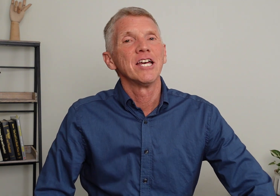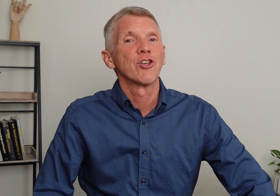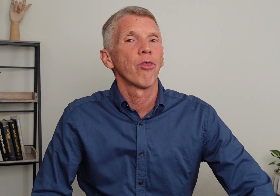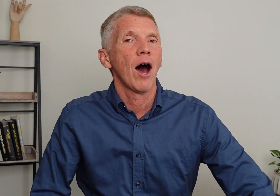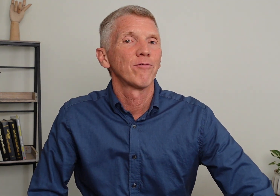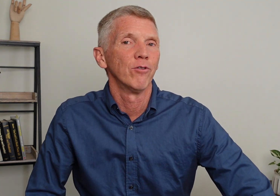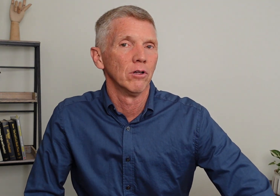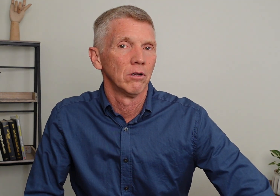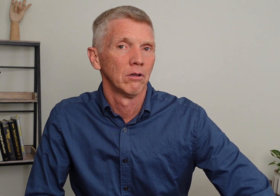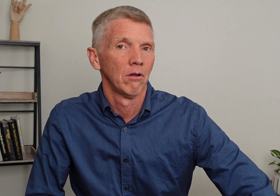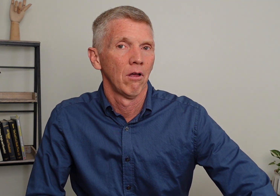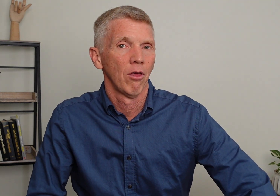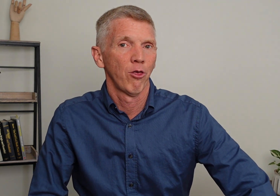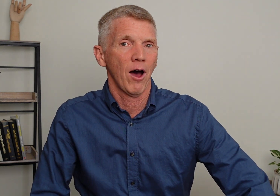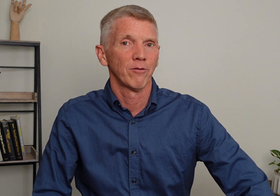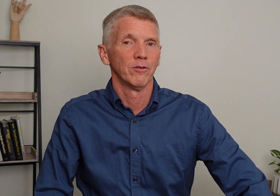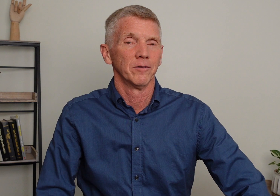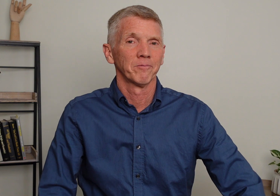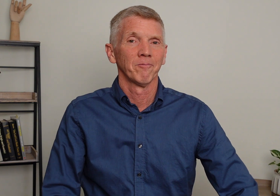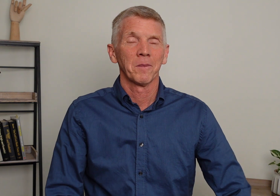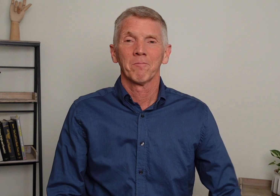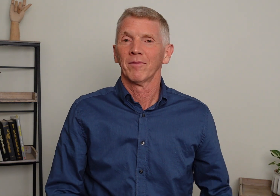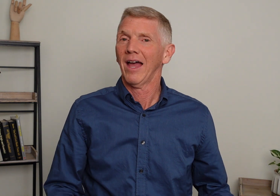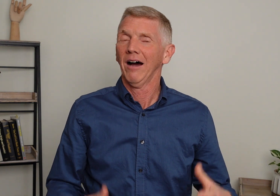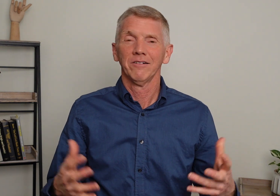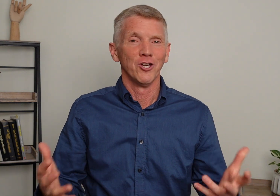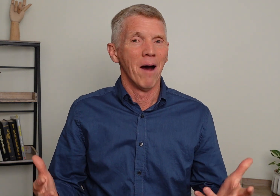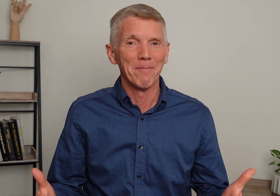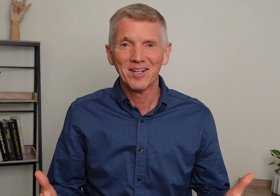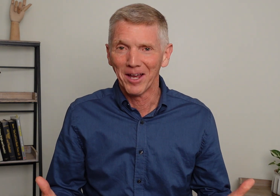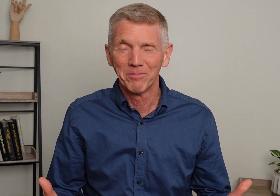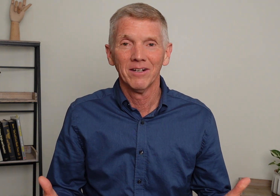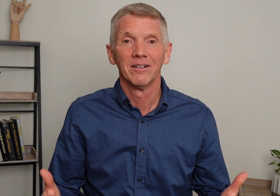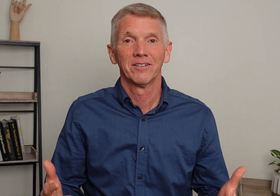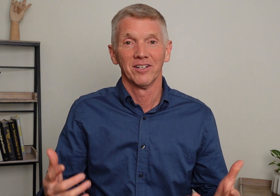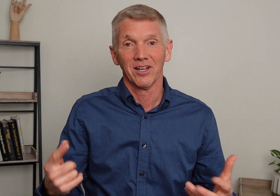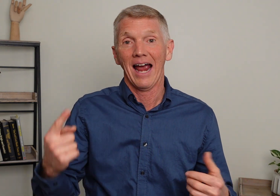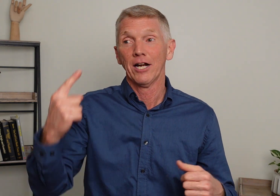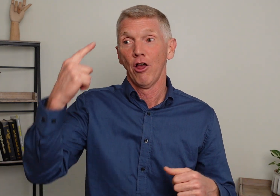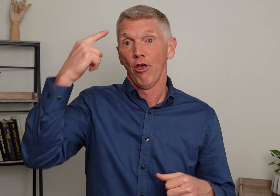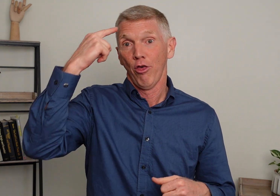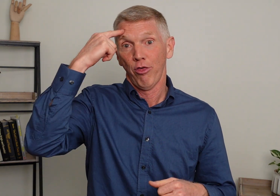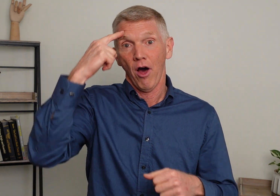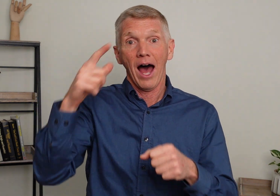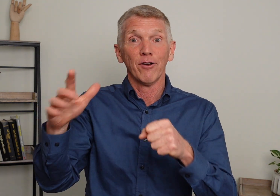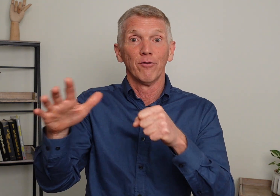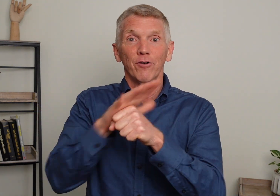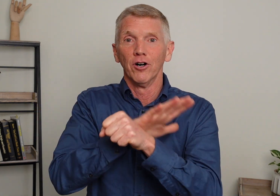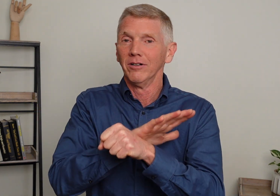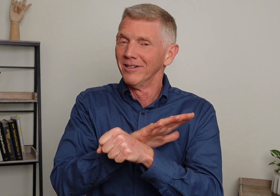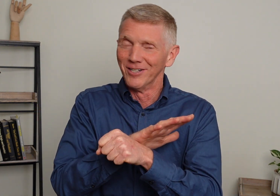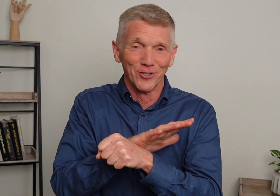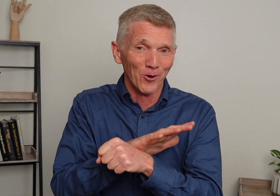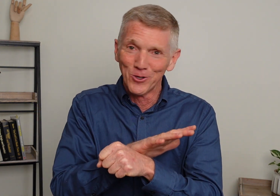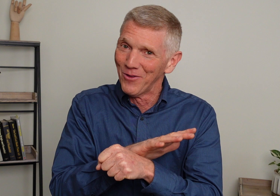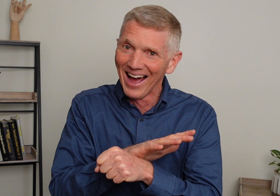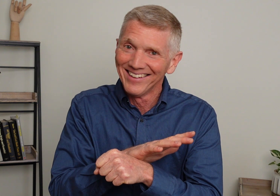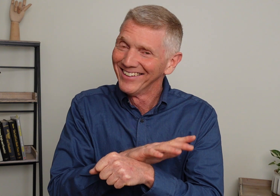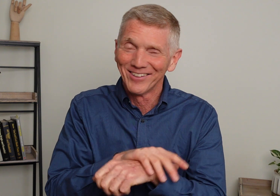is thoughtful. Thoughtful. Now, you might be tempted to sign thoughtful. Don't do that. Okay,